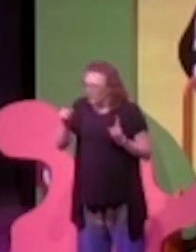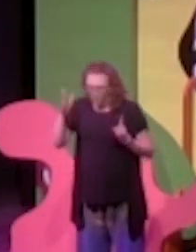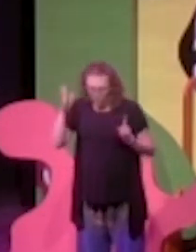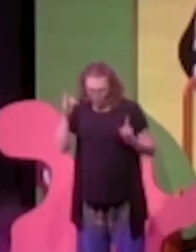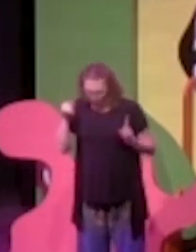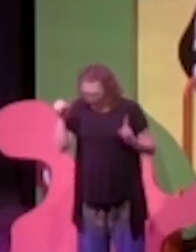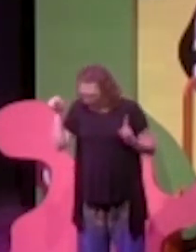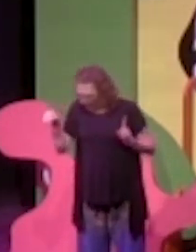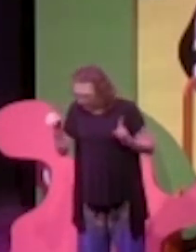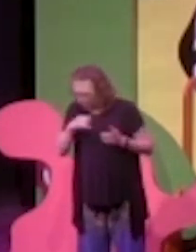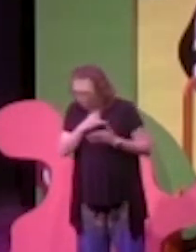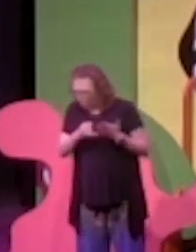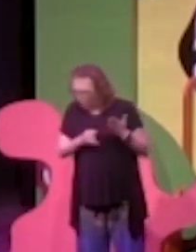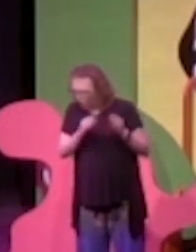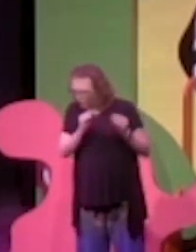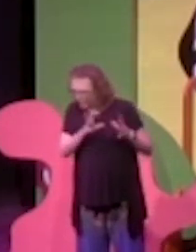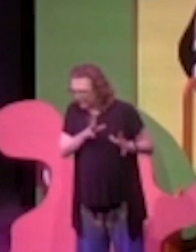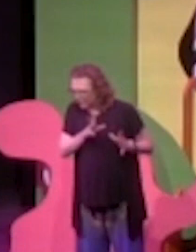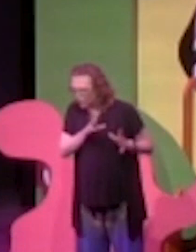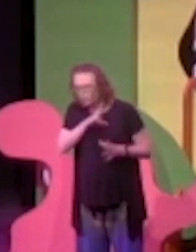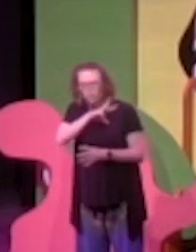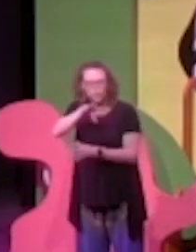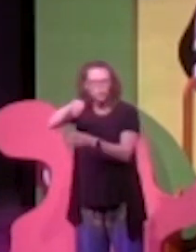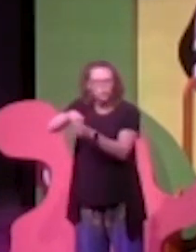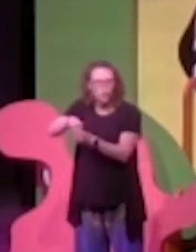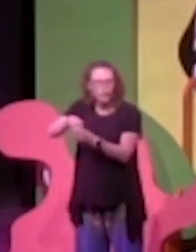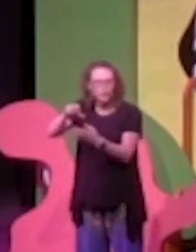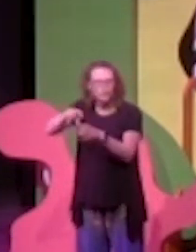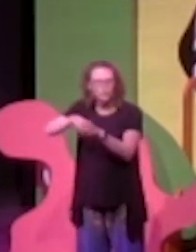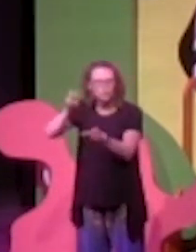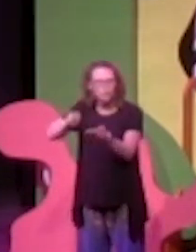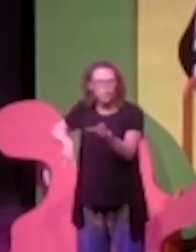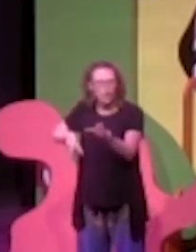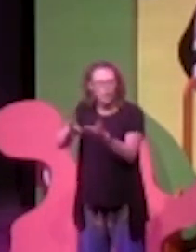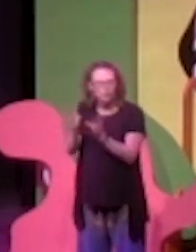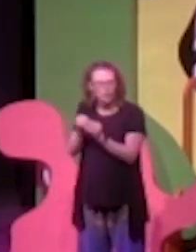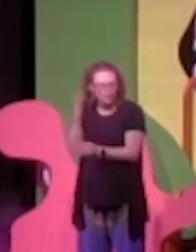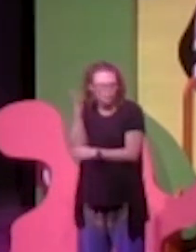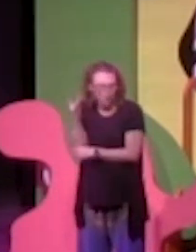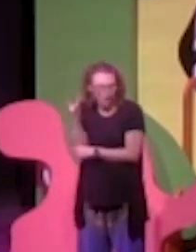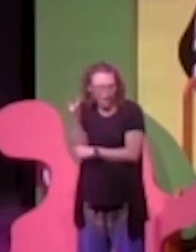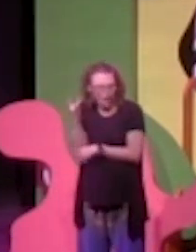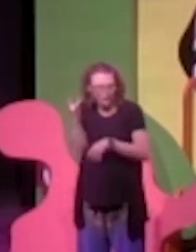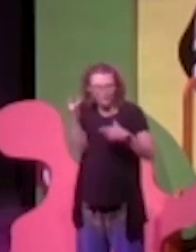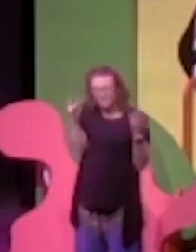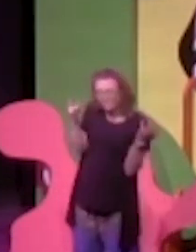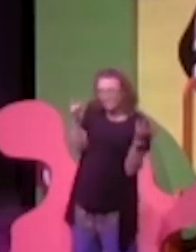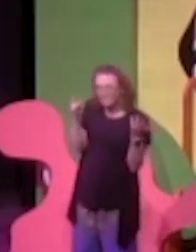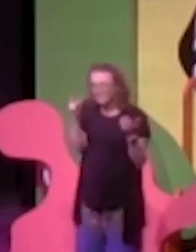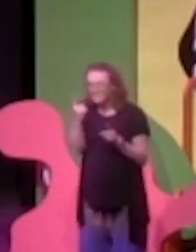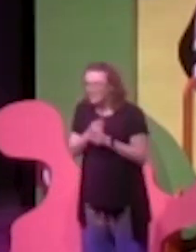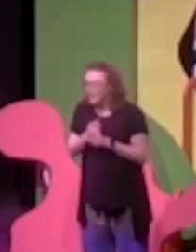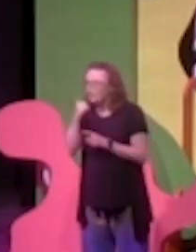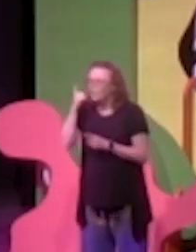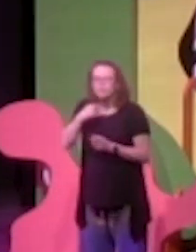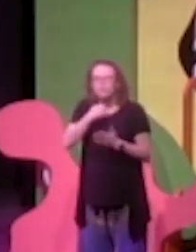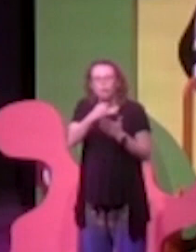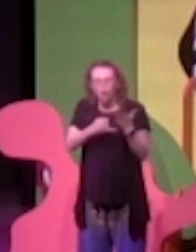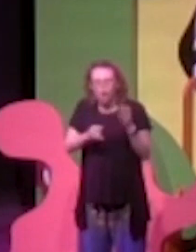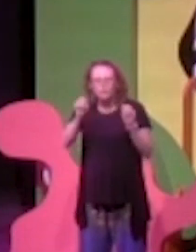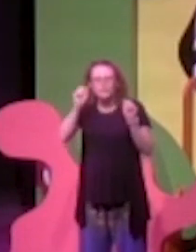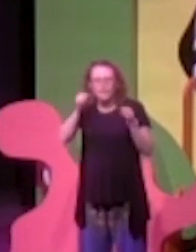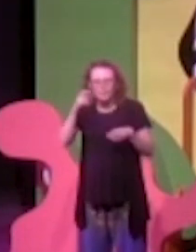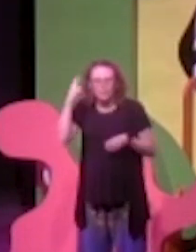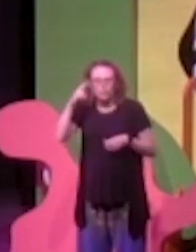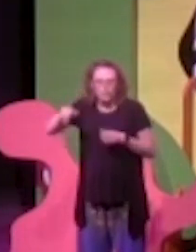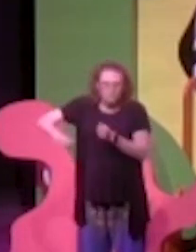you would want the arts teachers in a dropout meeting. Like, what does that have to do with it? when we all know the arts can be part of the reason why kids come to school in the first